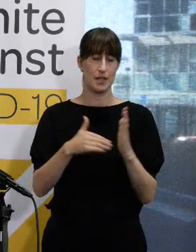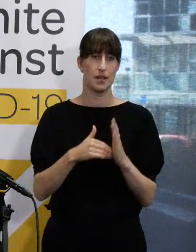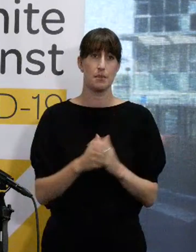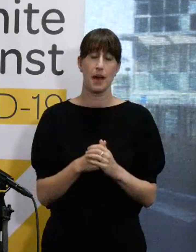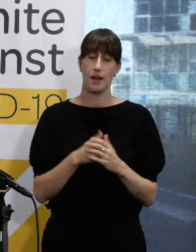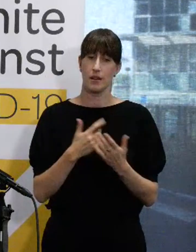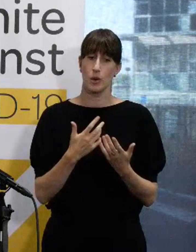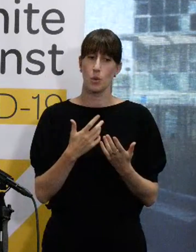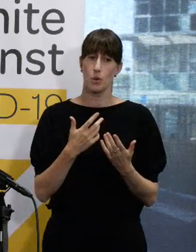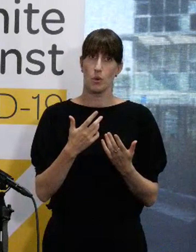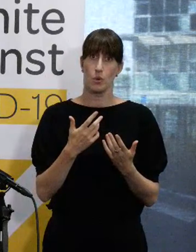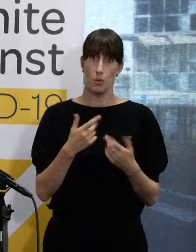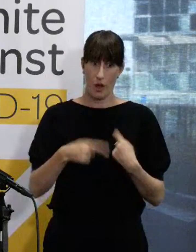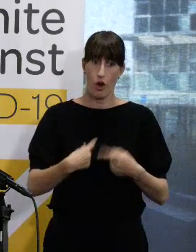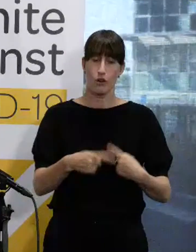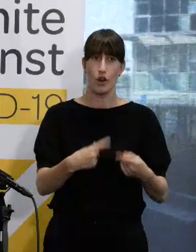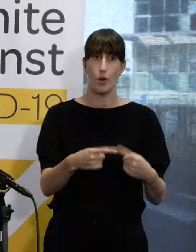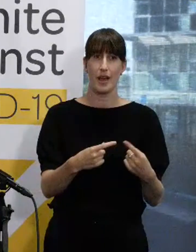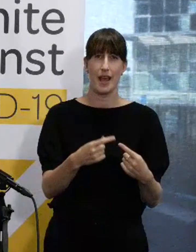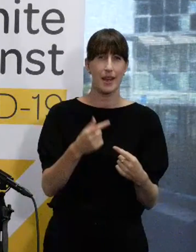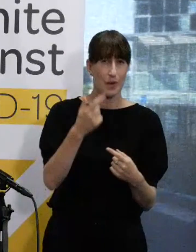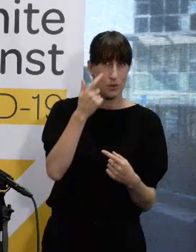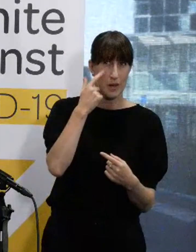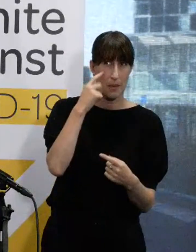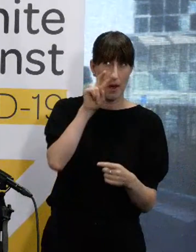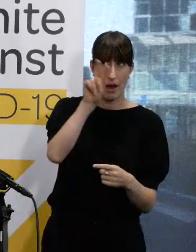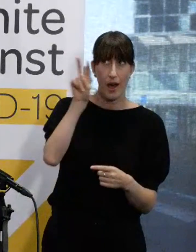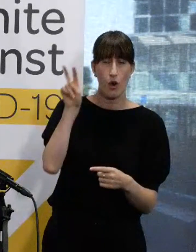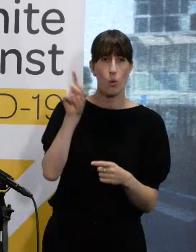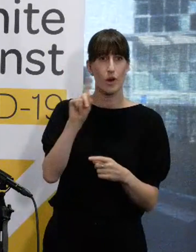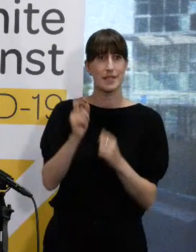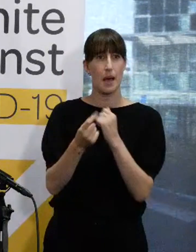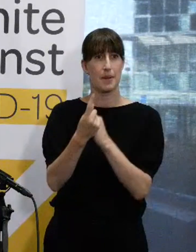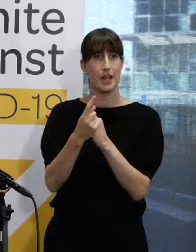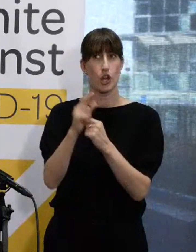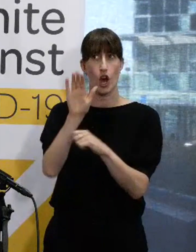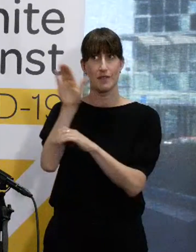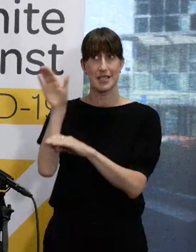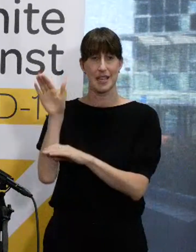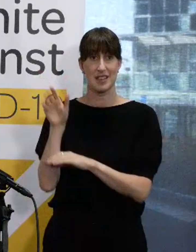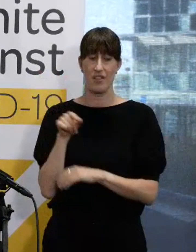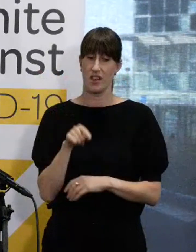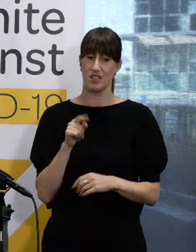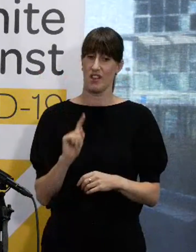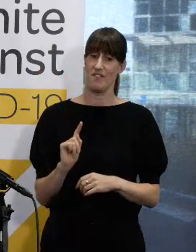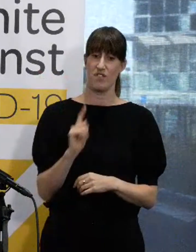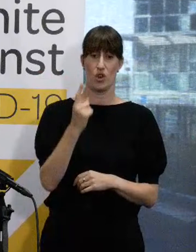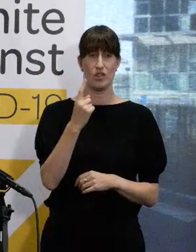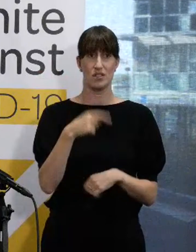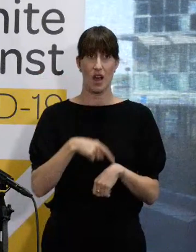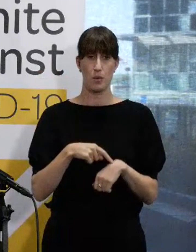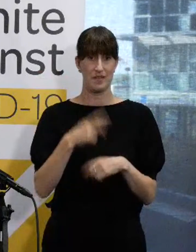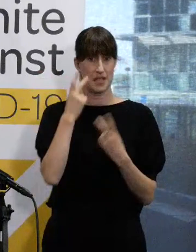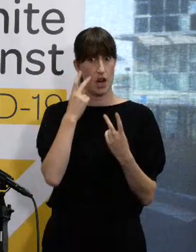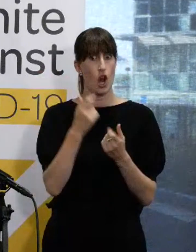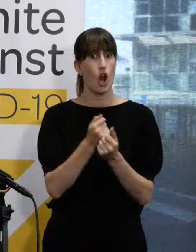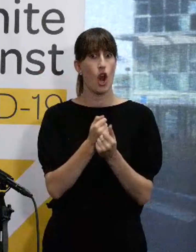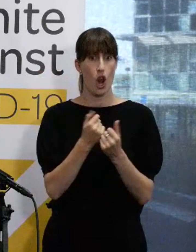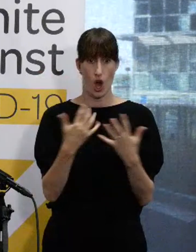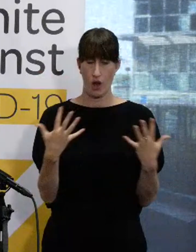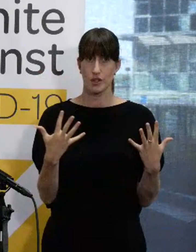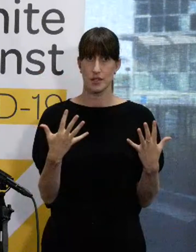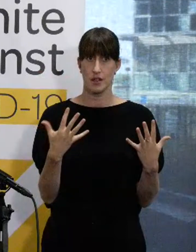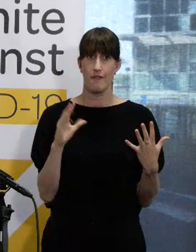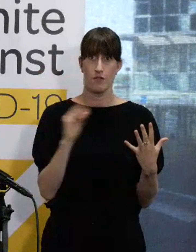happening globally. And in this case, this is a first where we're seeing really a high number of cases, in particular coming